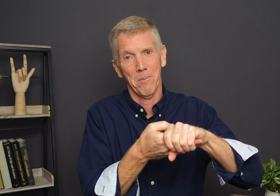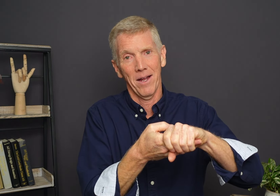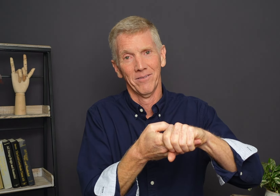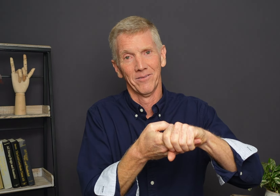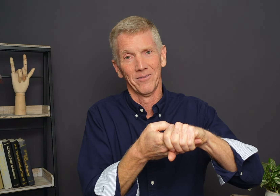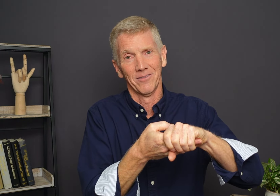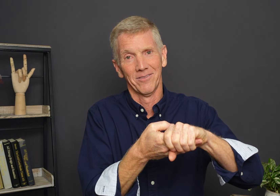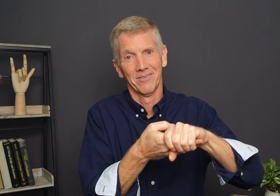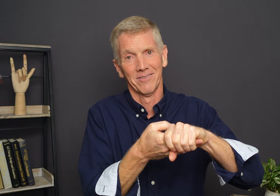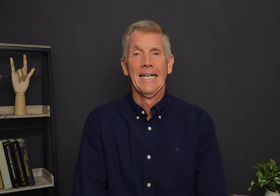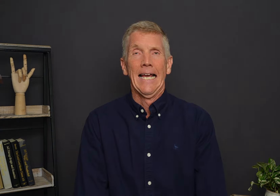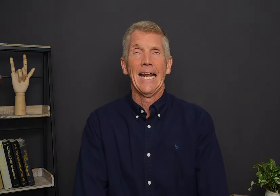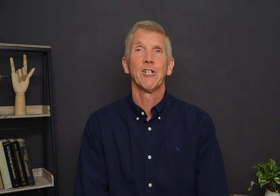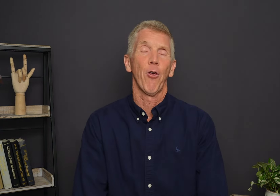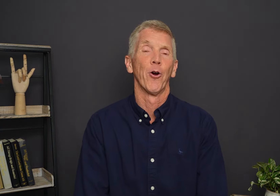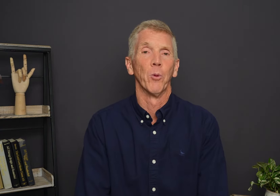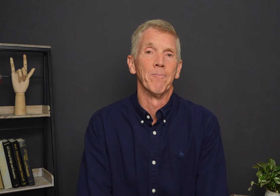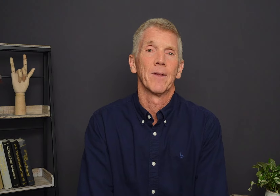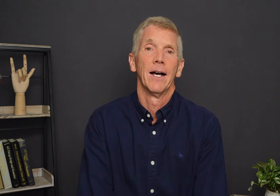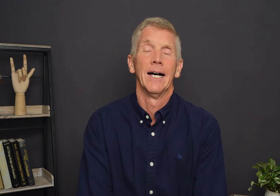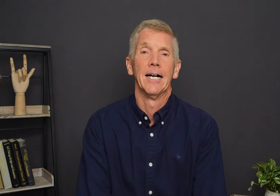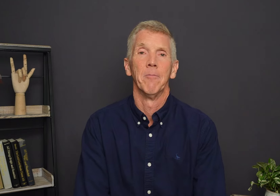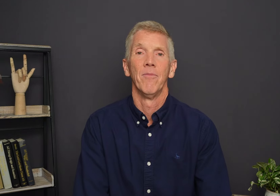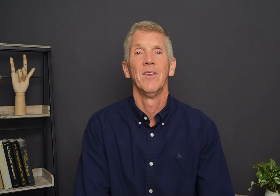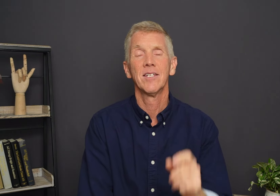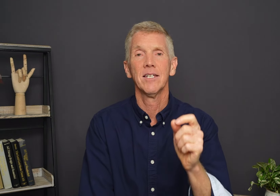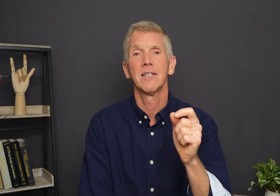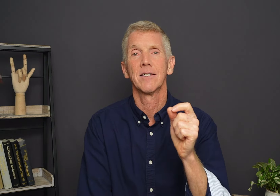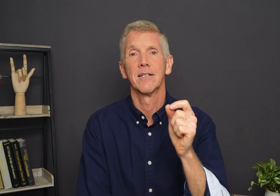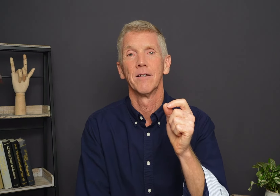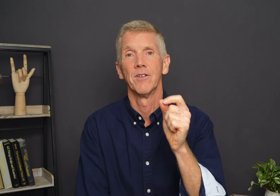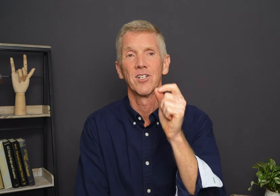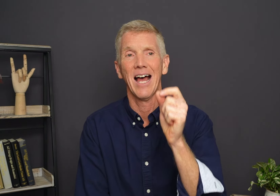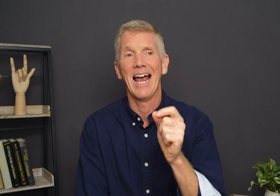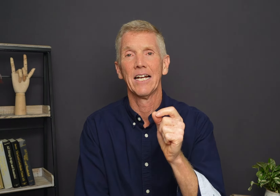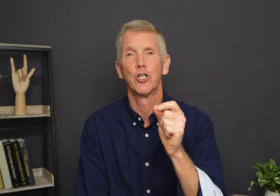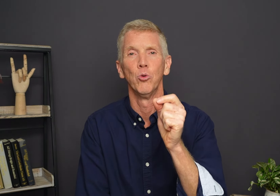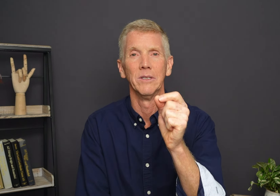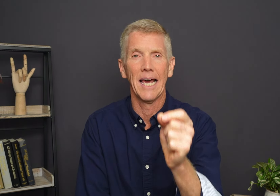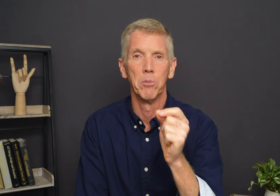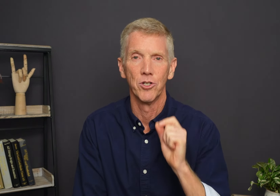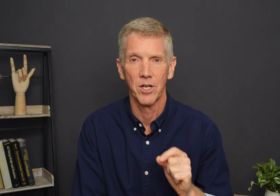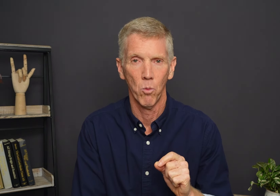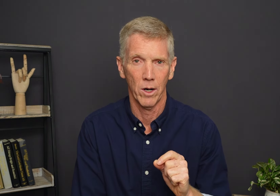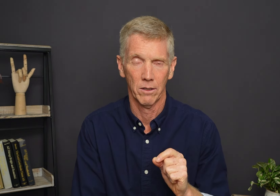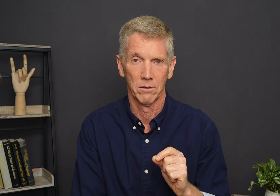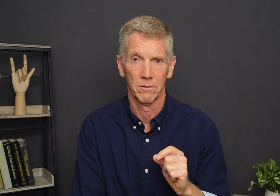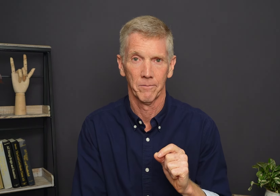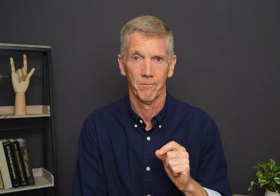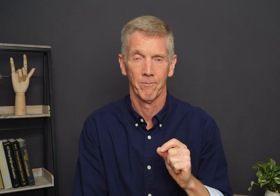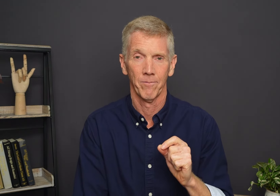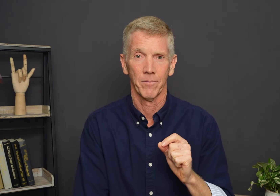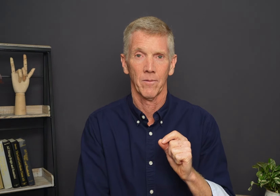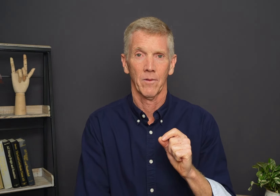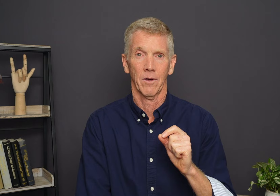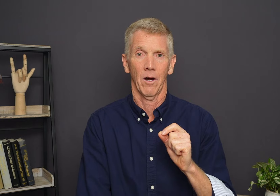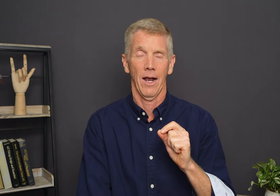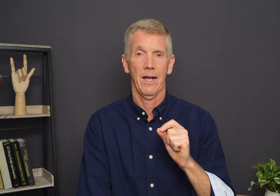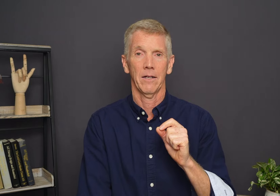bed. And here's our third one. This is the sign to label someone. All right?